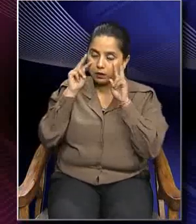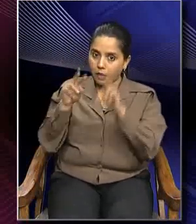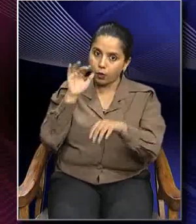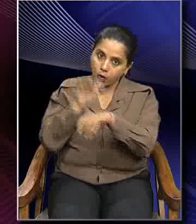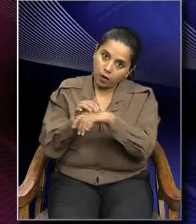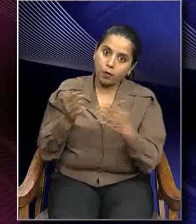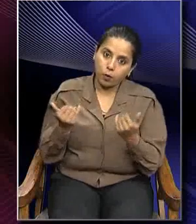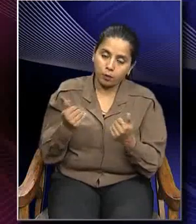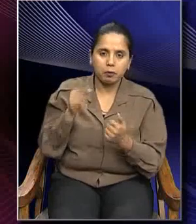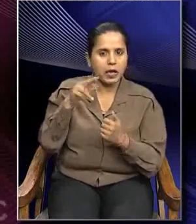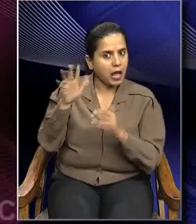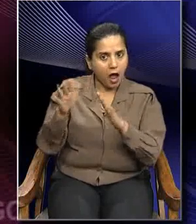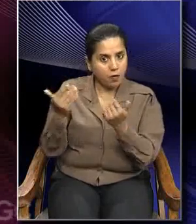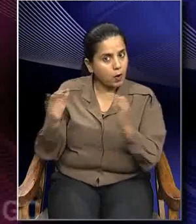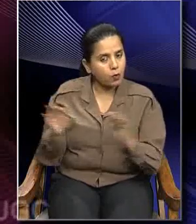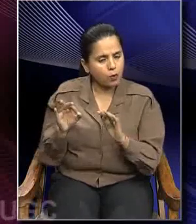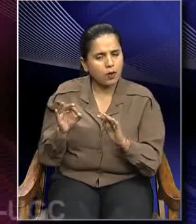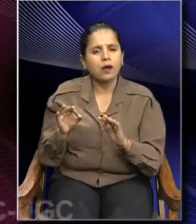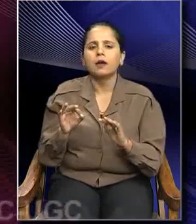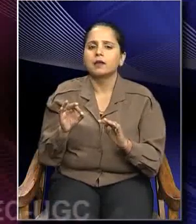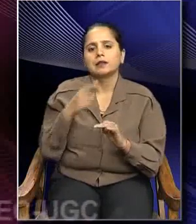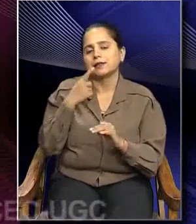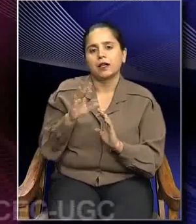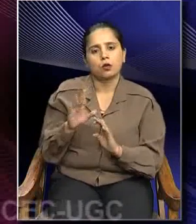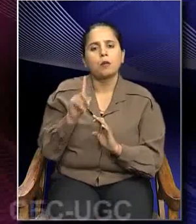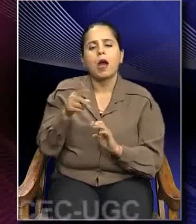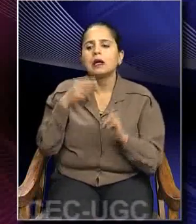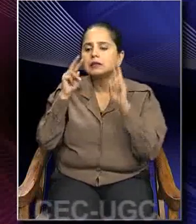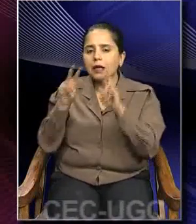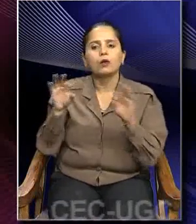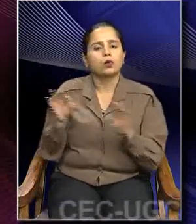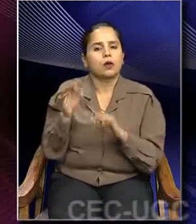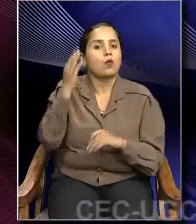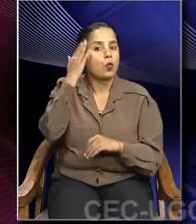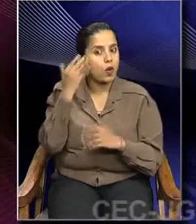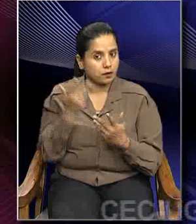be non-existent, though we do not perceive them. Why?